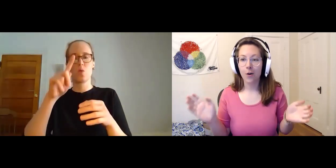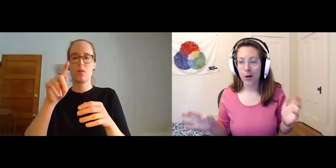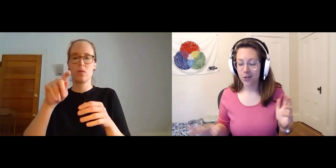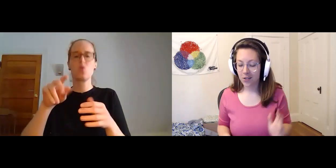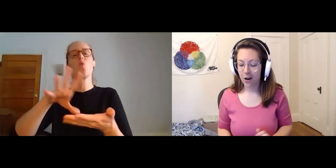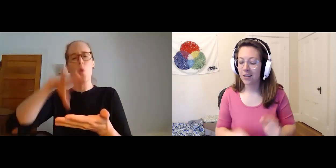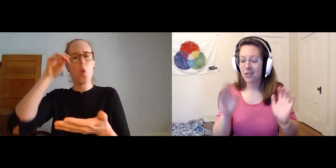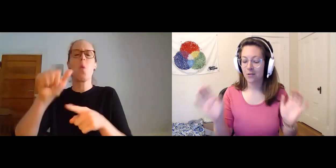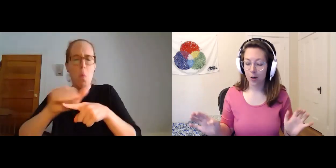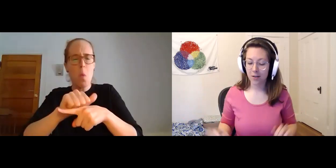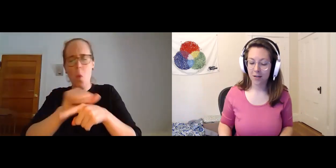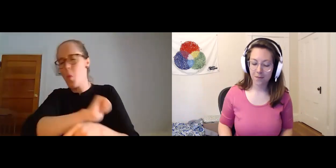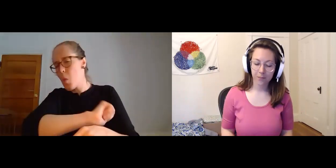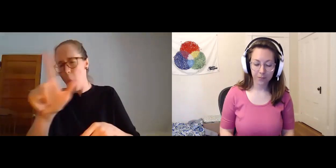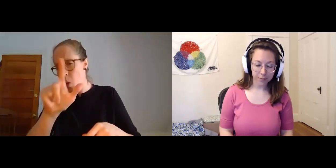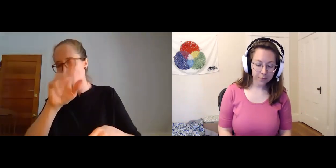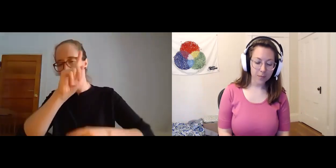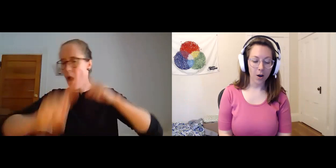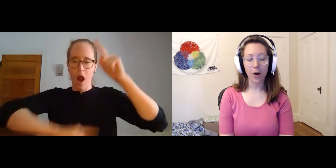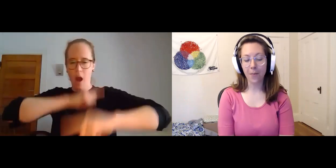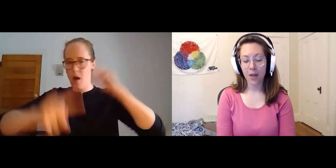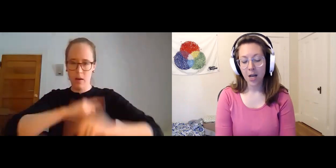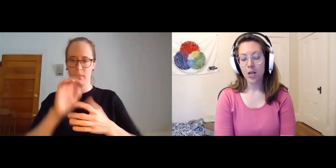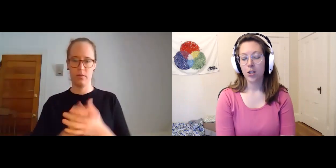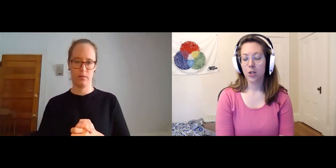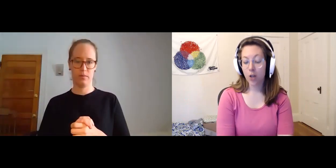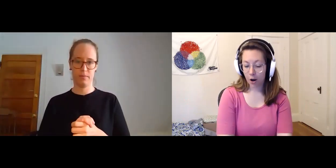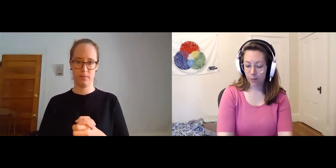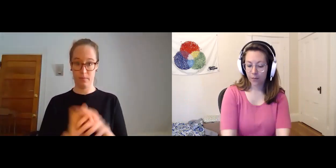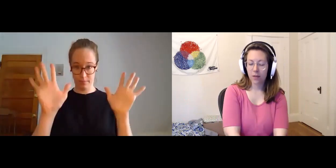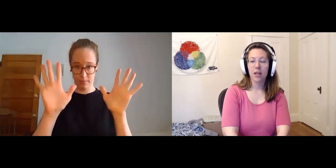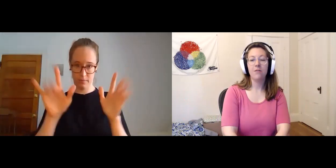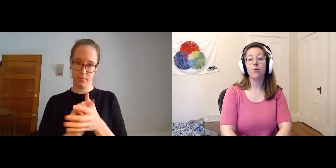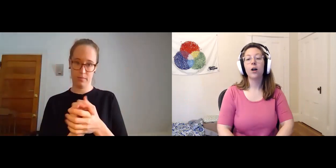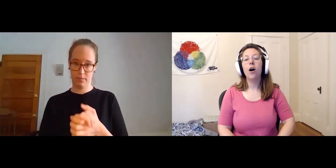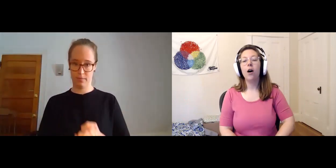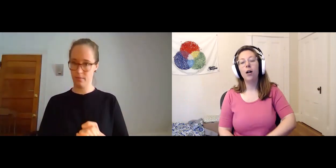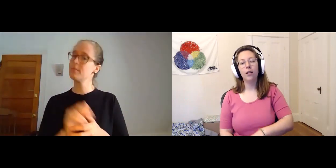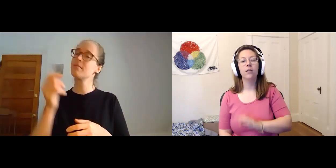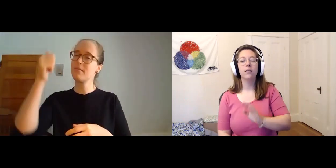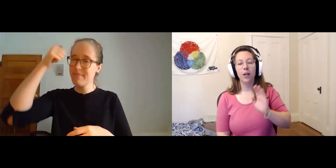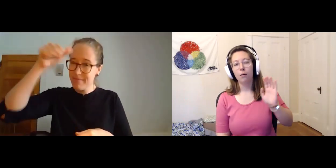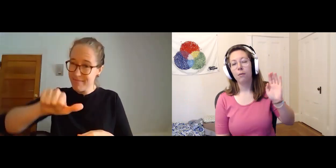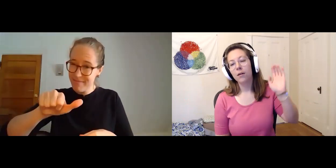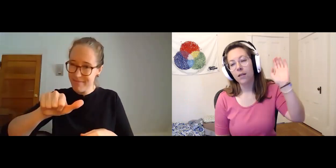all of our words, our list of words. Okay, so if you